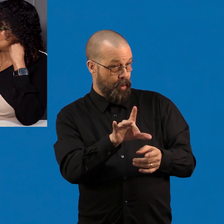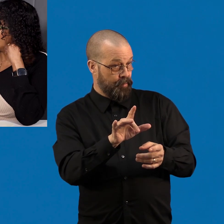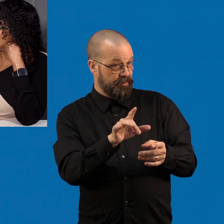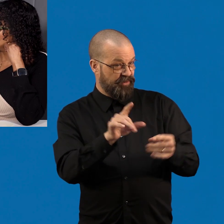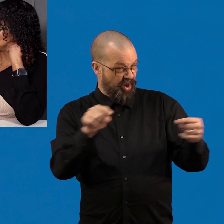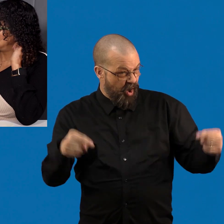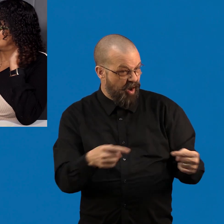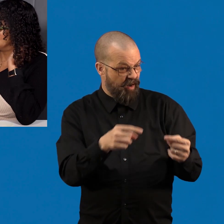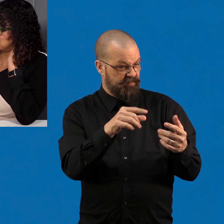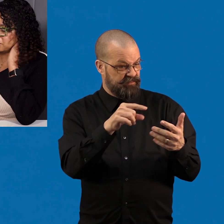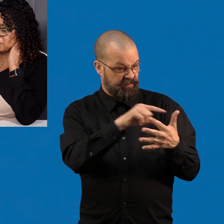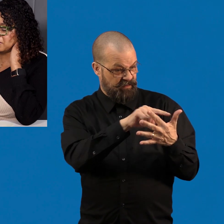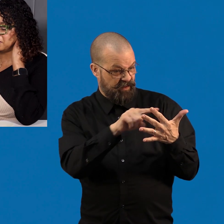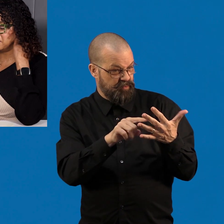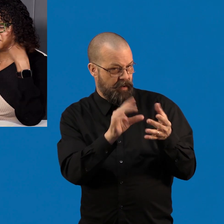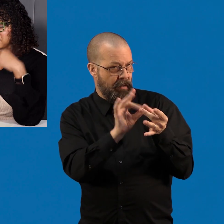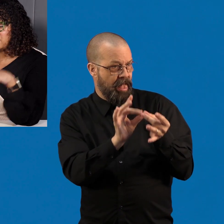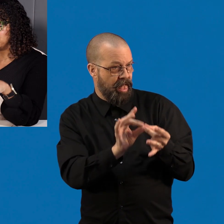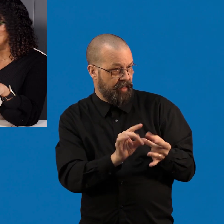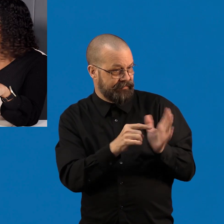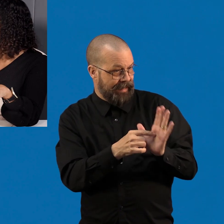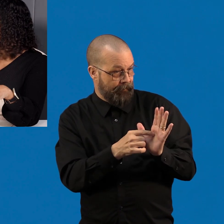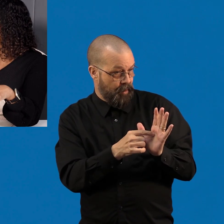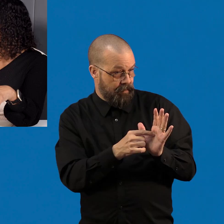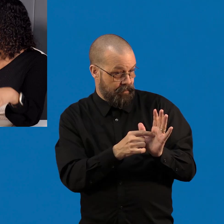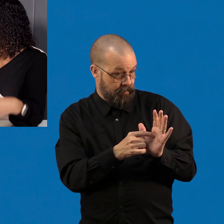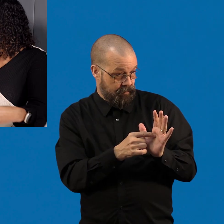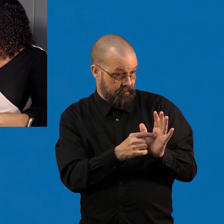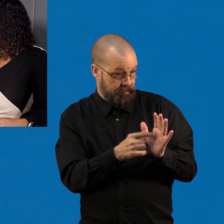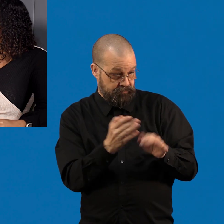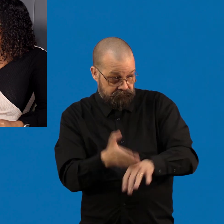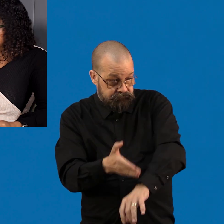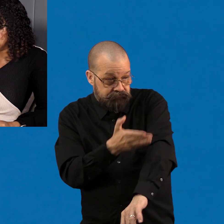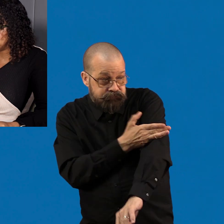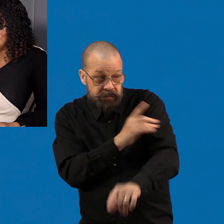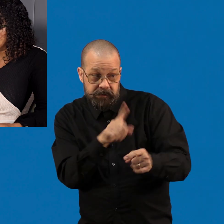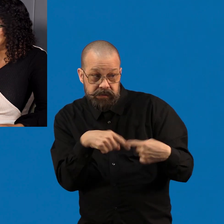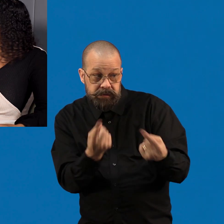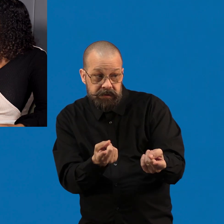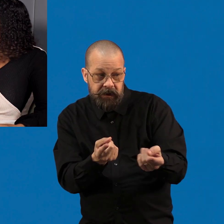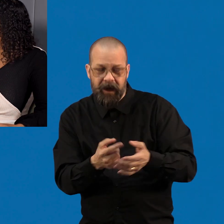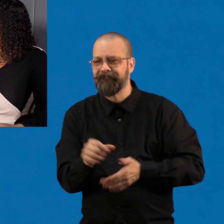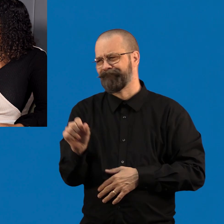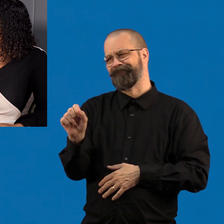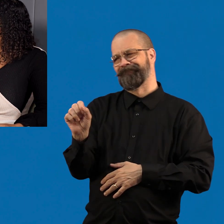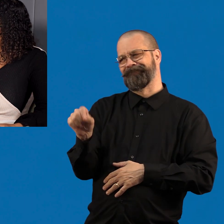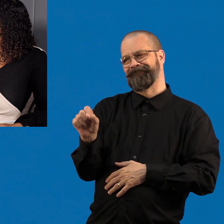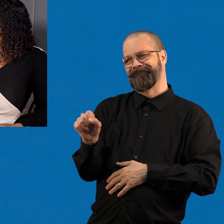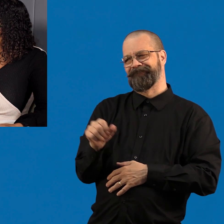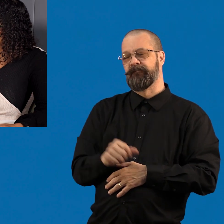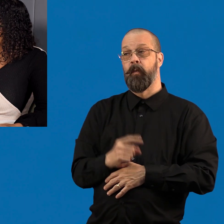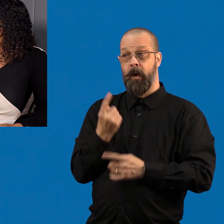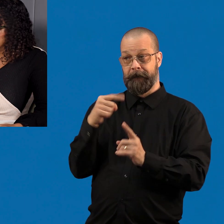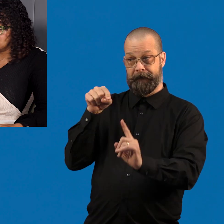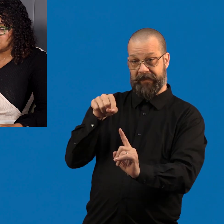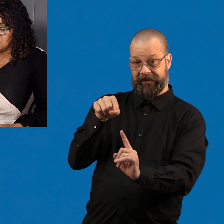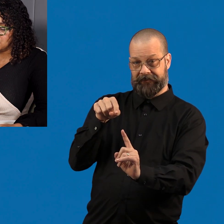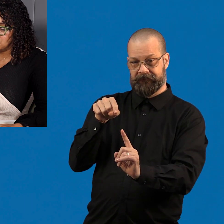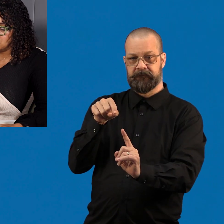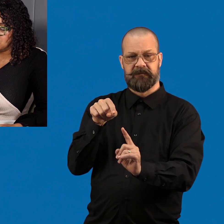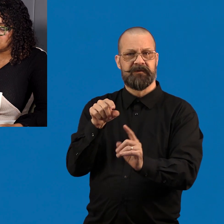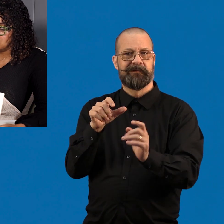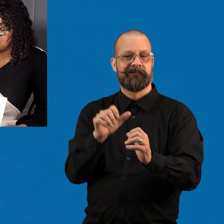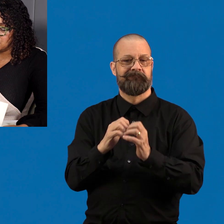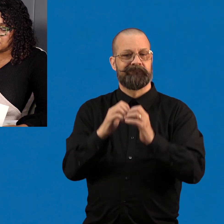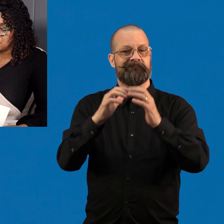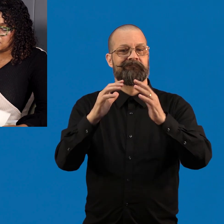changed since those harmful historical studies to help regain people's trust in the research process? Yes. One major change